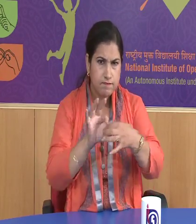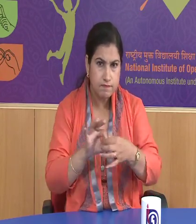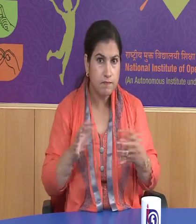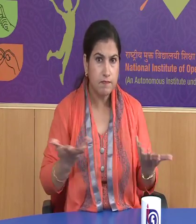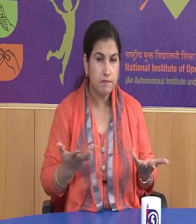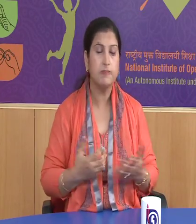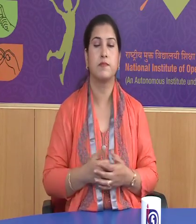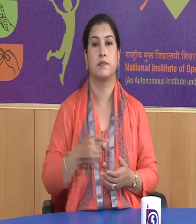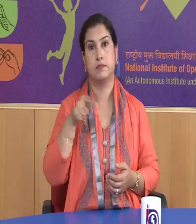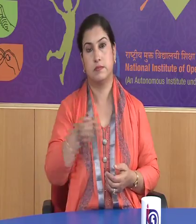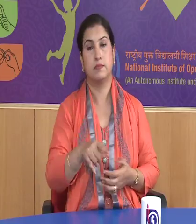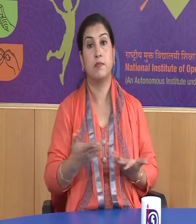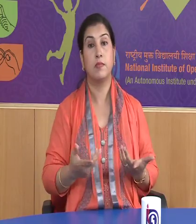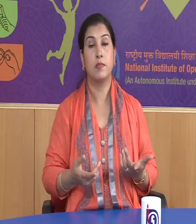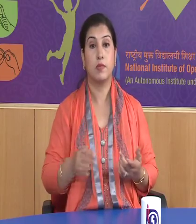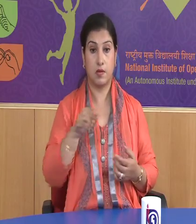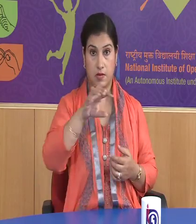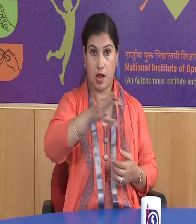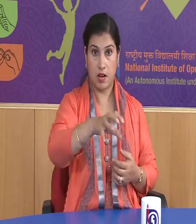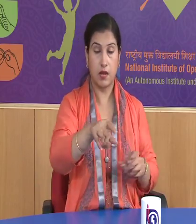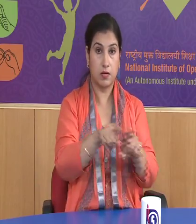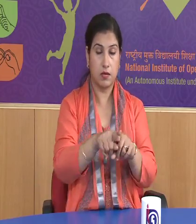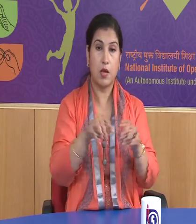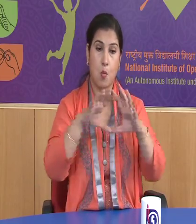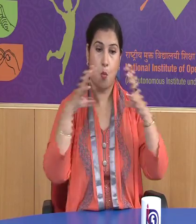Because generally those countries of the world